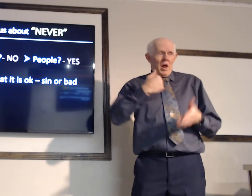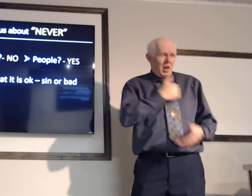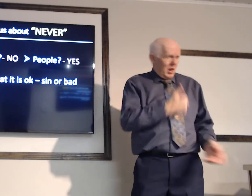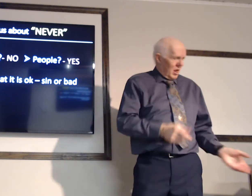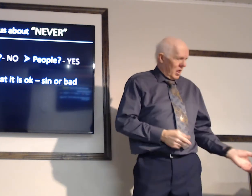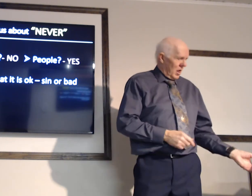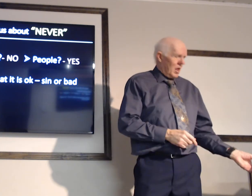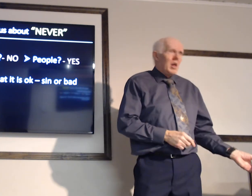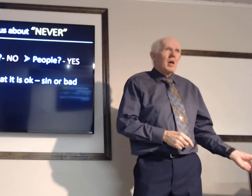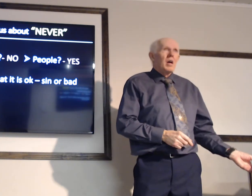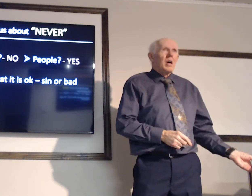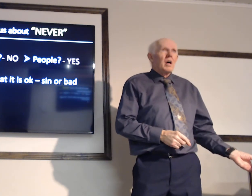But the Bible verse tells us,